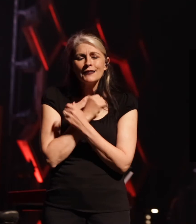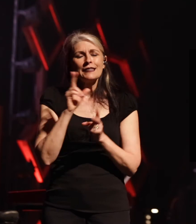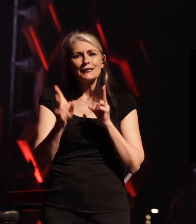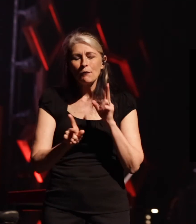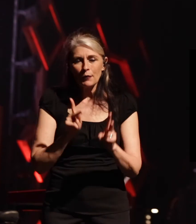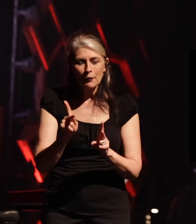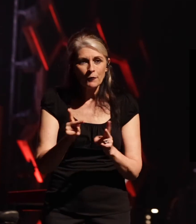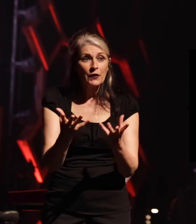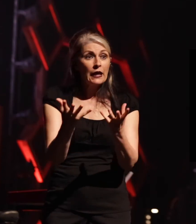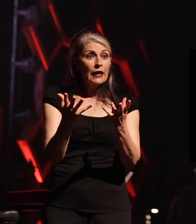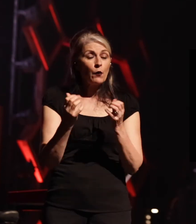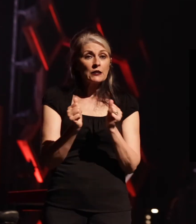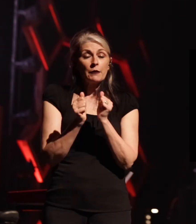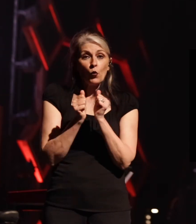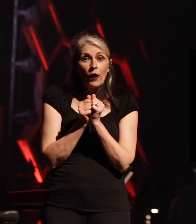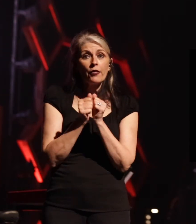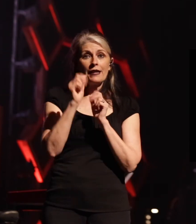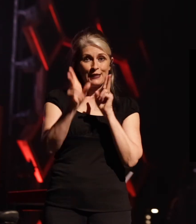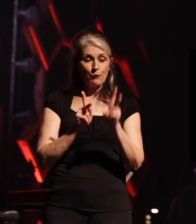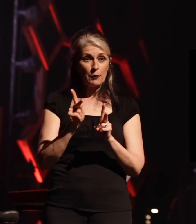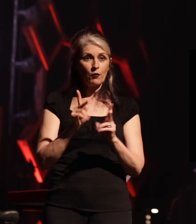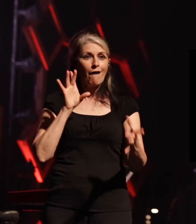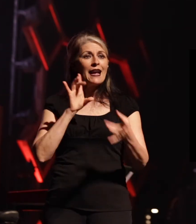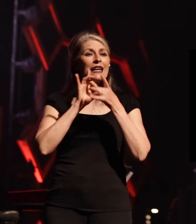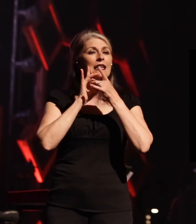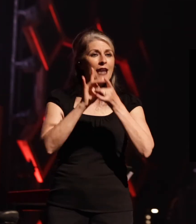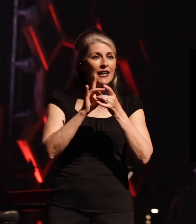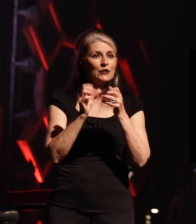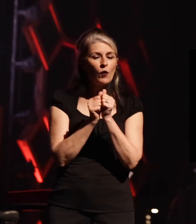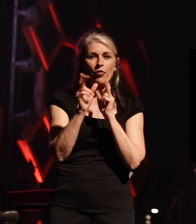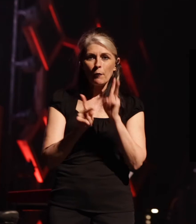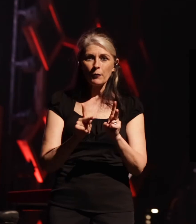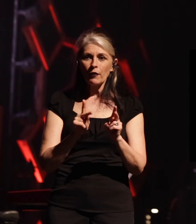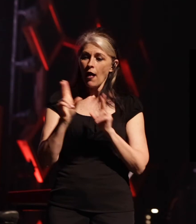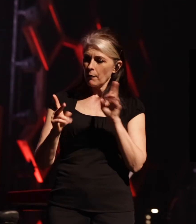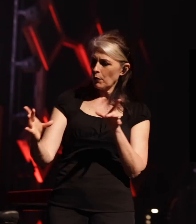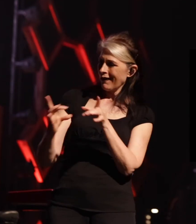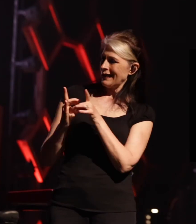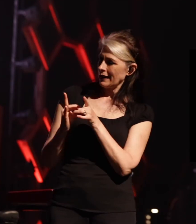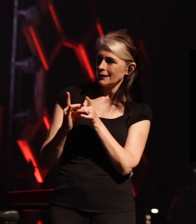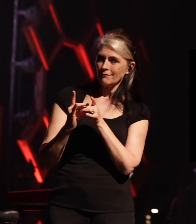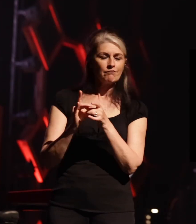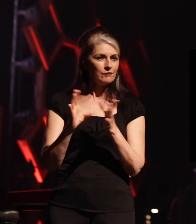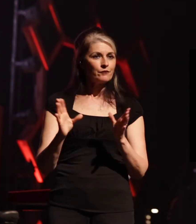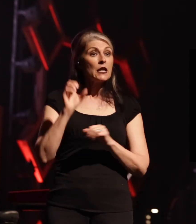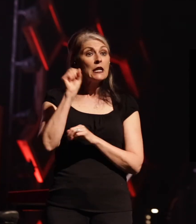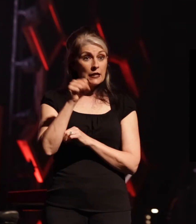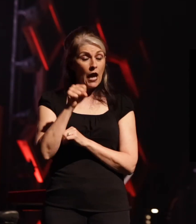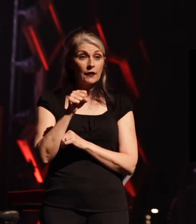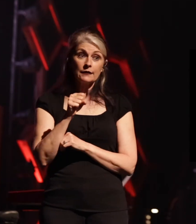to be with them. God wanted to be connected to his people. He wanted his people to be connected to him. Now, yes, it was a tent that